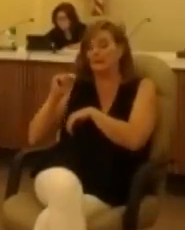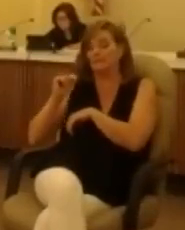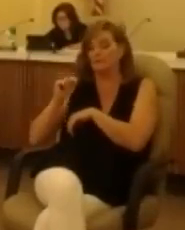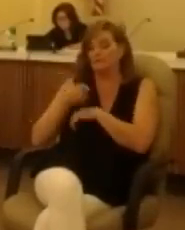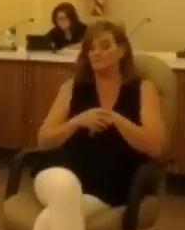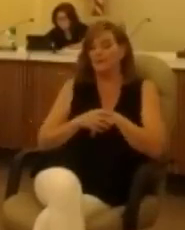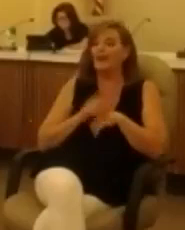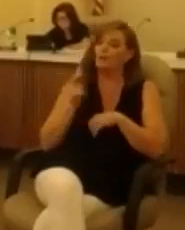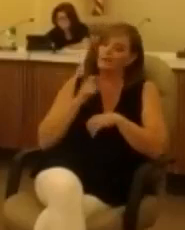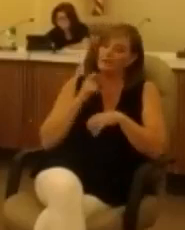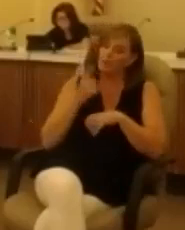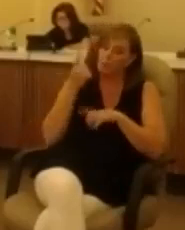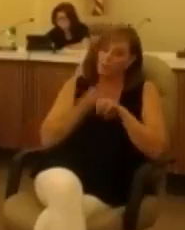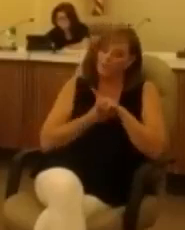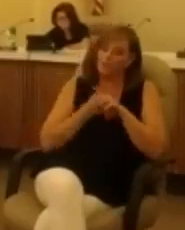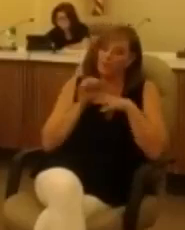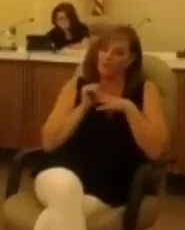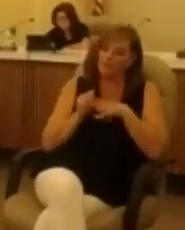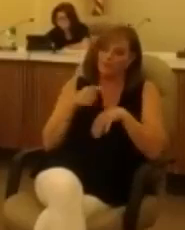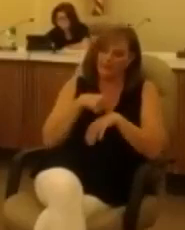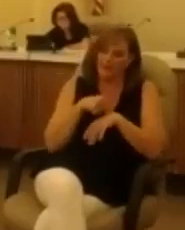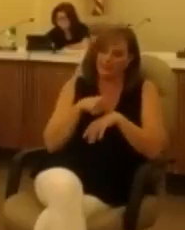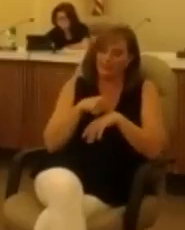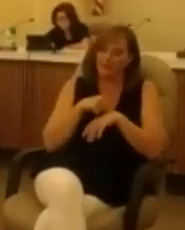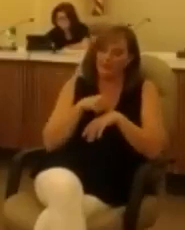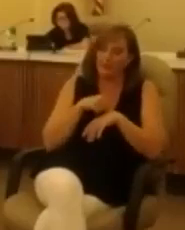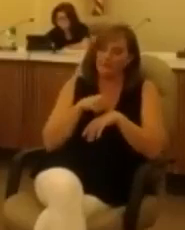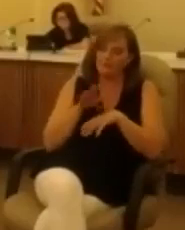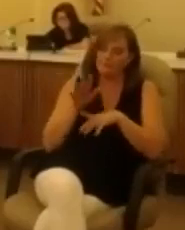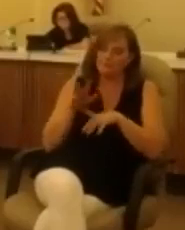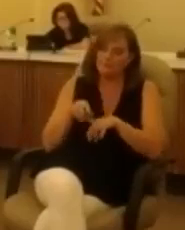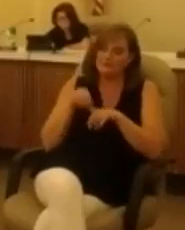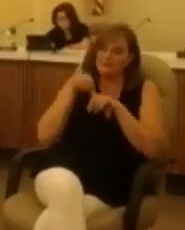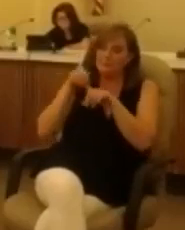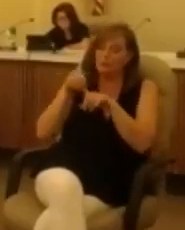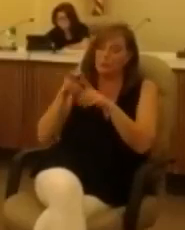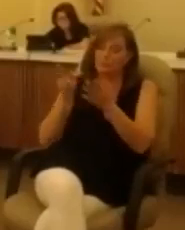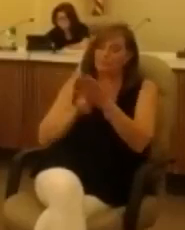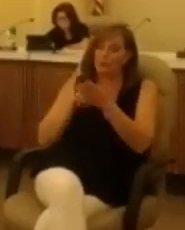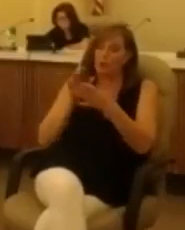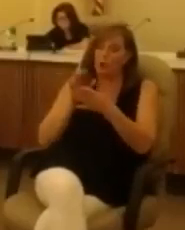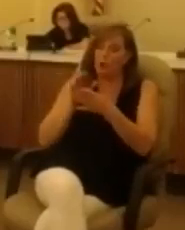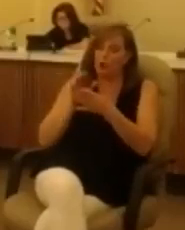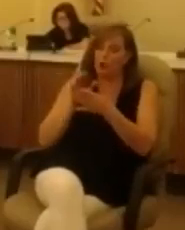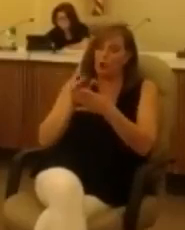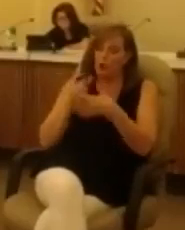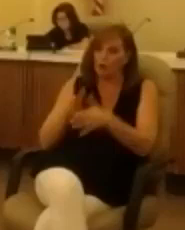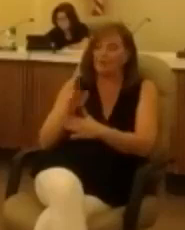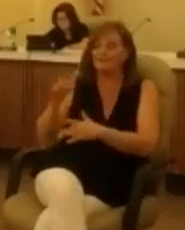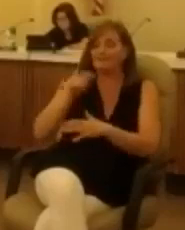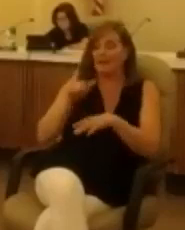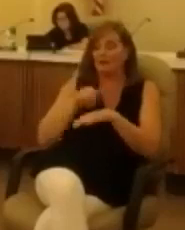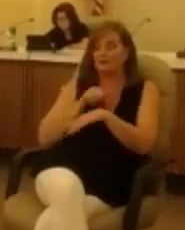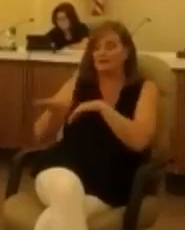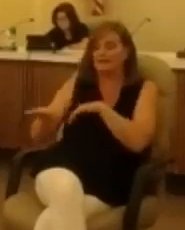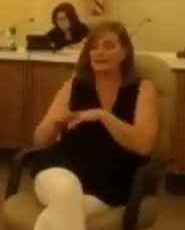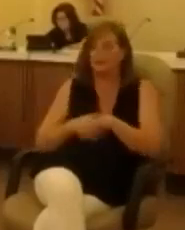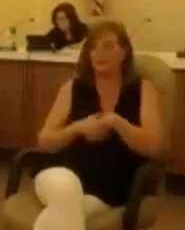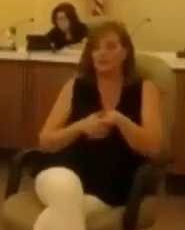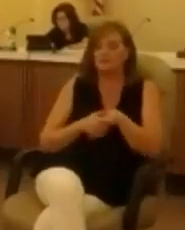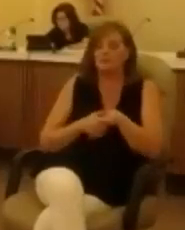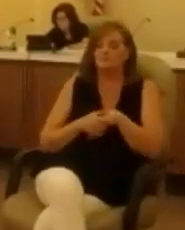time because special permits notices are sent out that far in advance. Okay. So basically at next meeting at the same